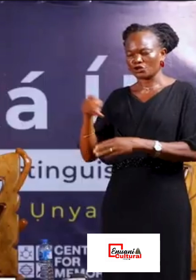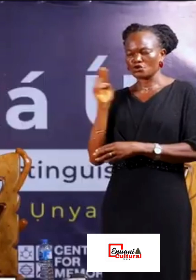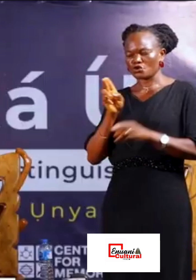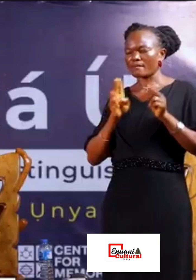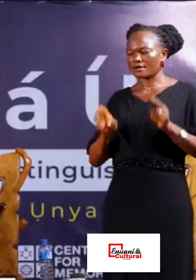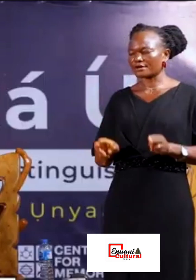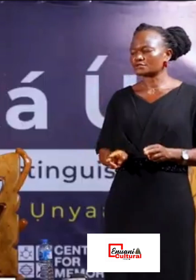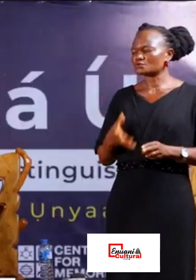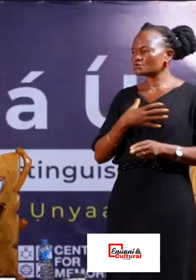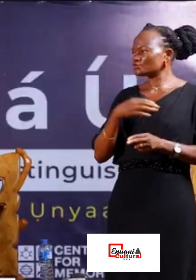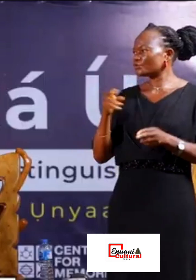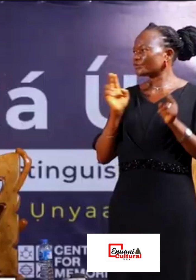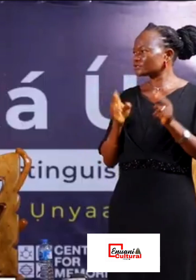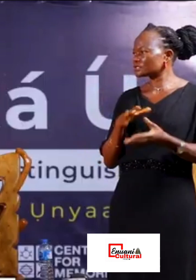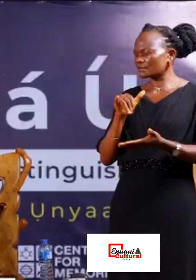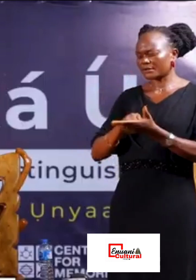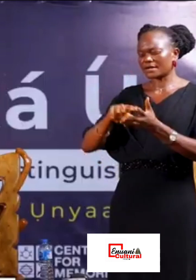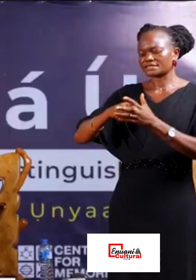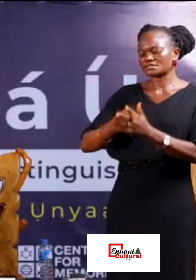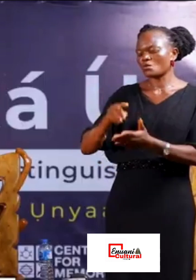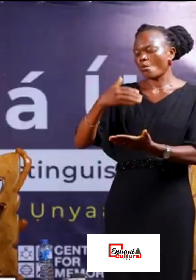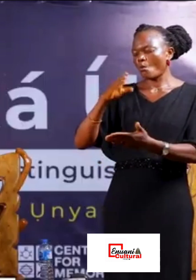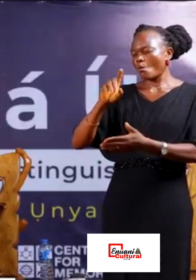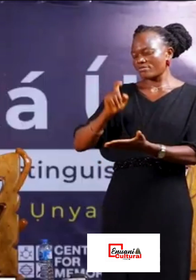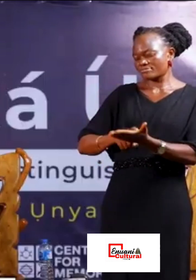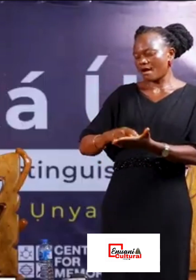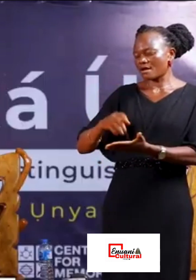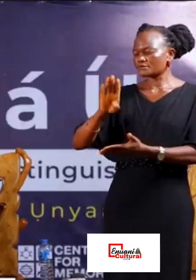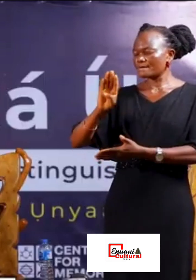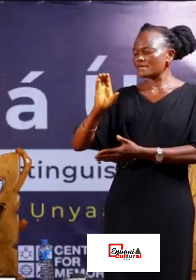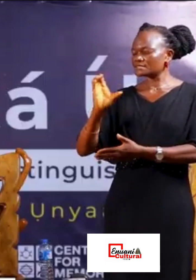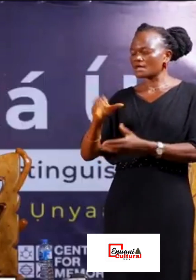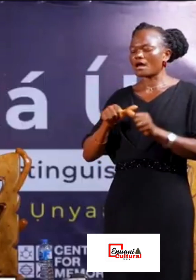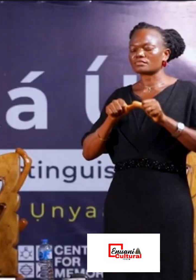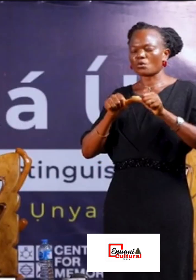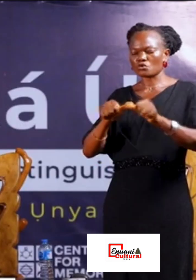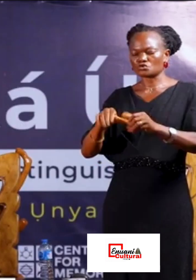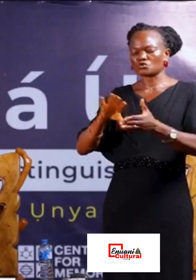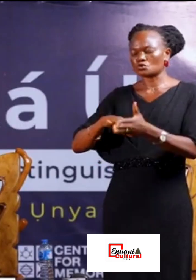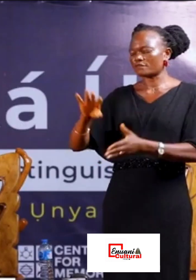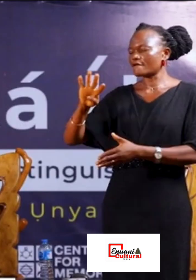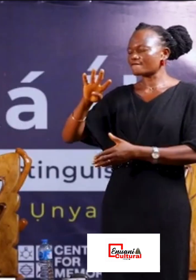A migration that began 1000 BC and continued to the